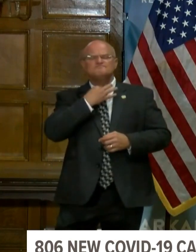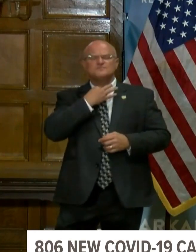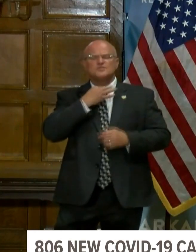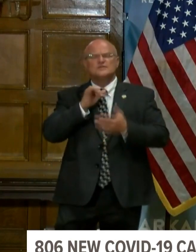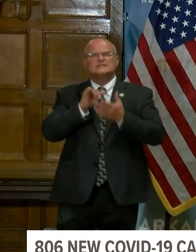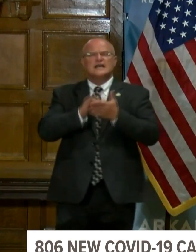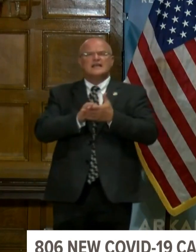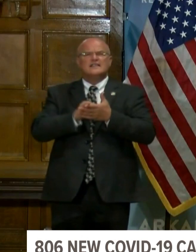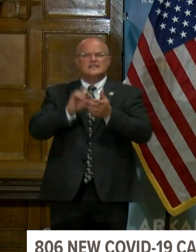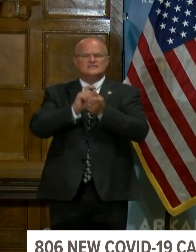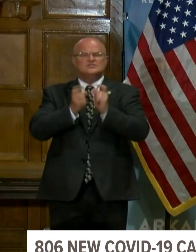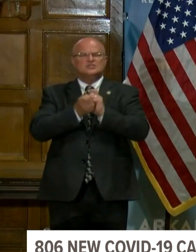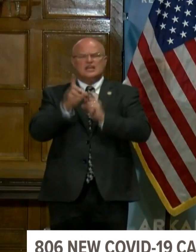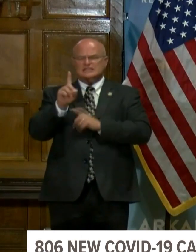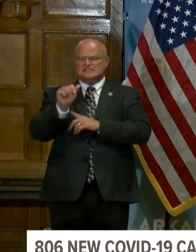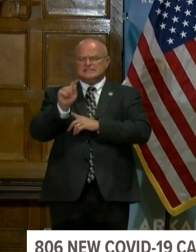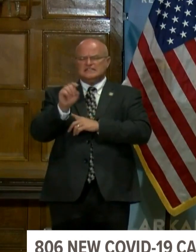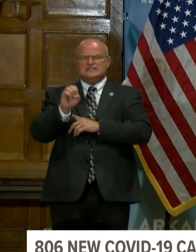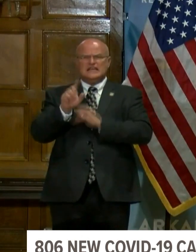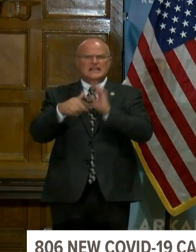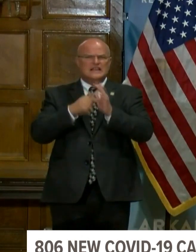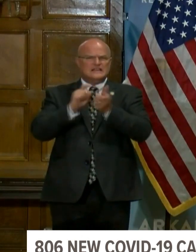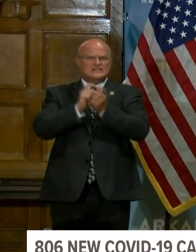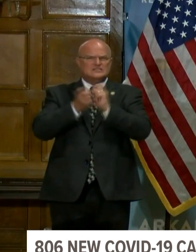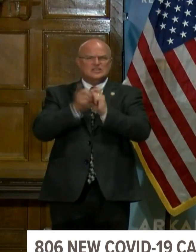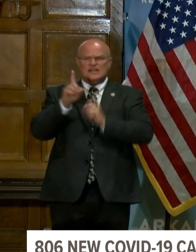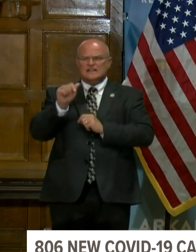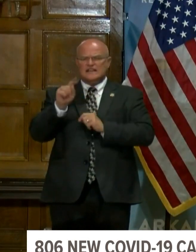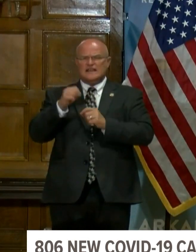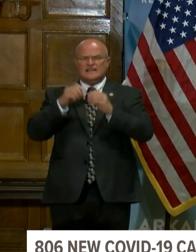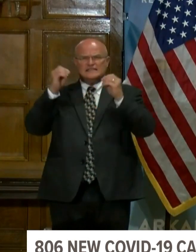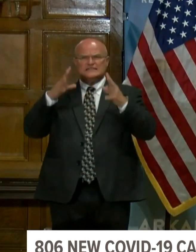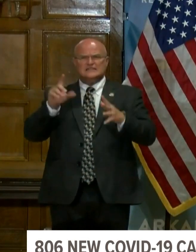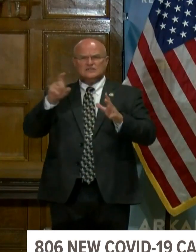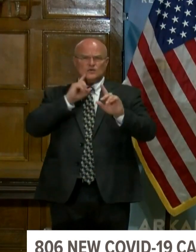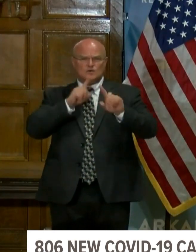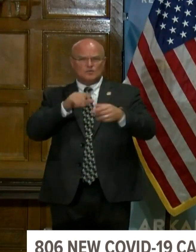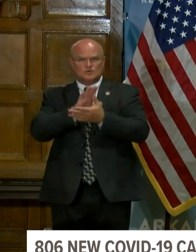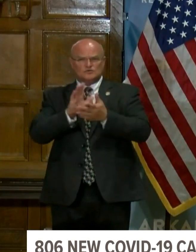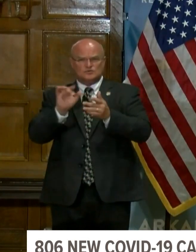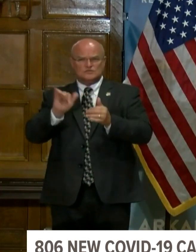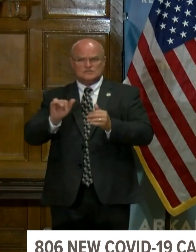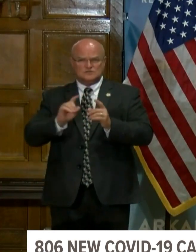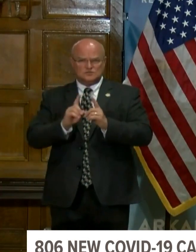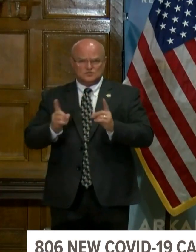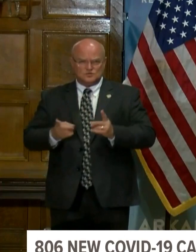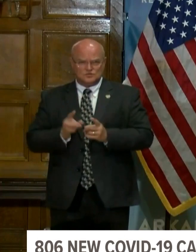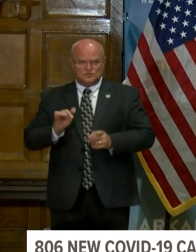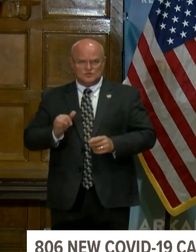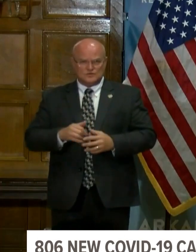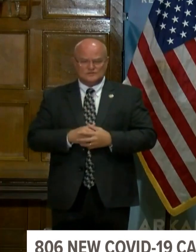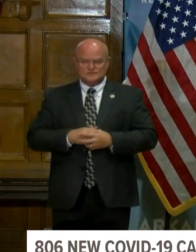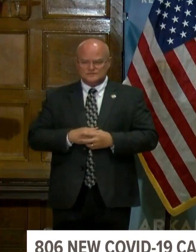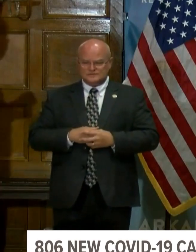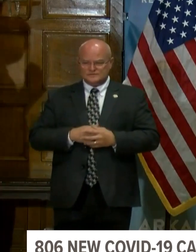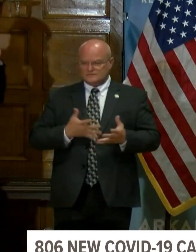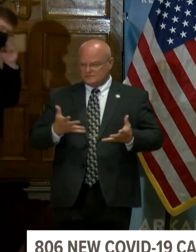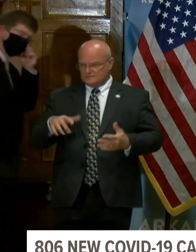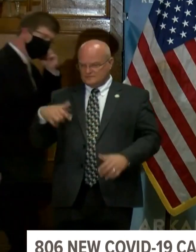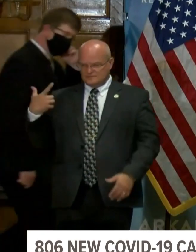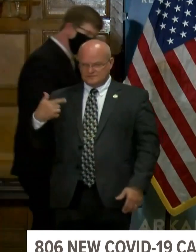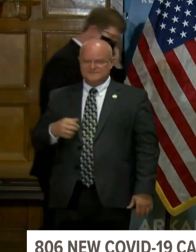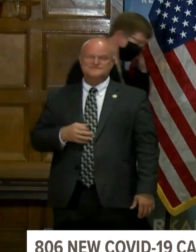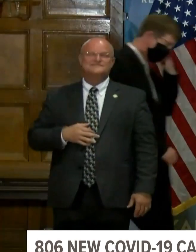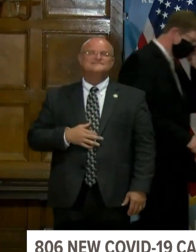curious, the change in the date. Does this change the date that teachers need to report for the school year? Johnny, I'm going to let you